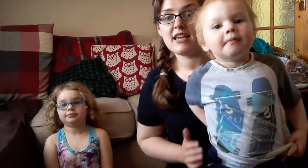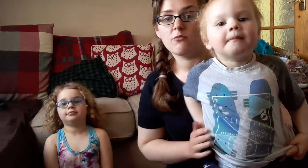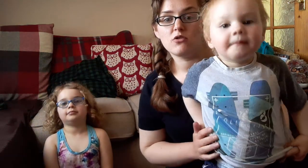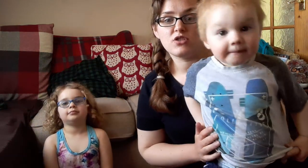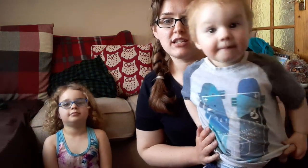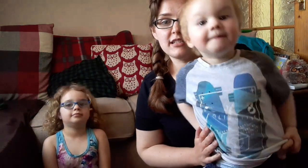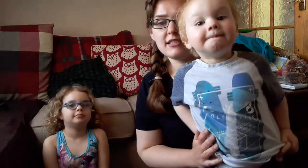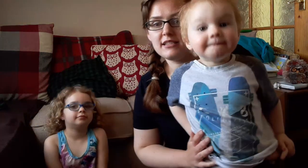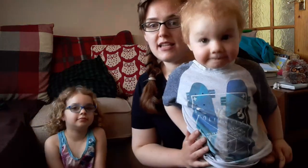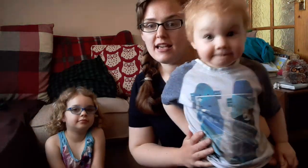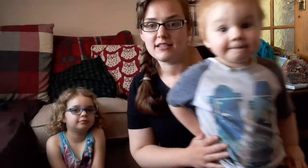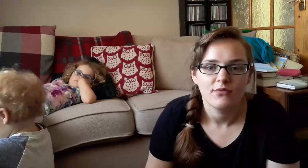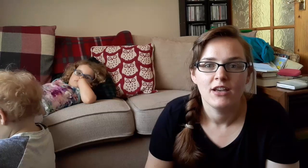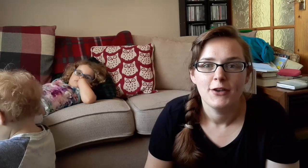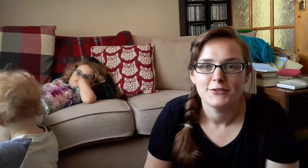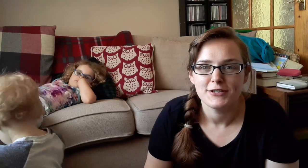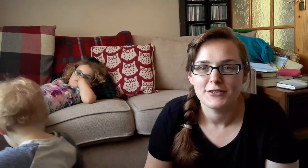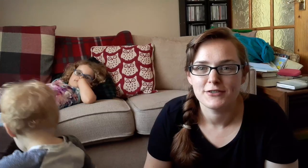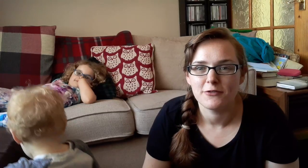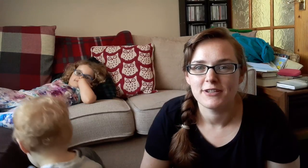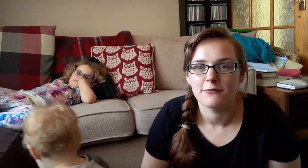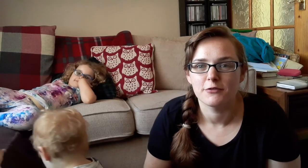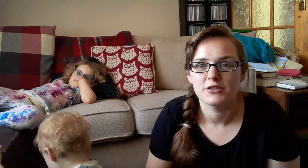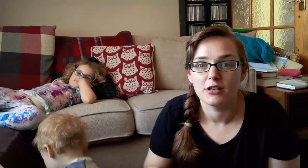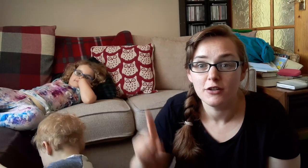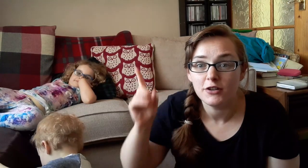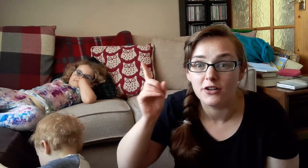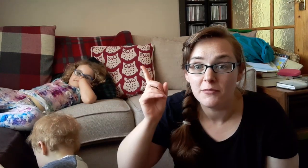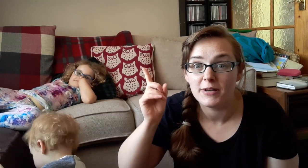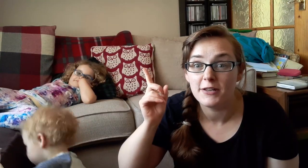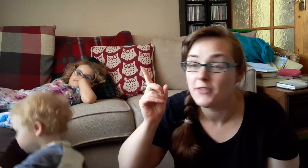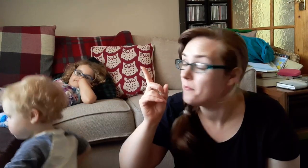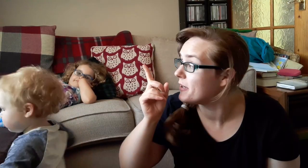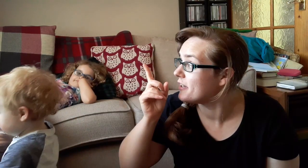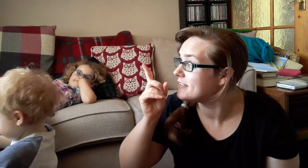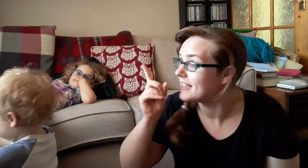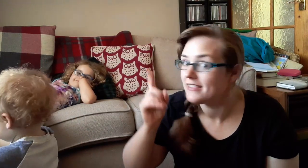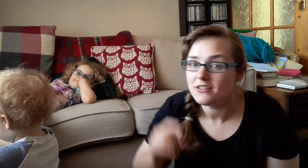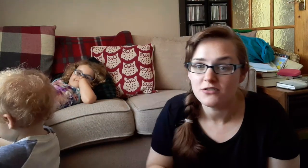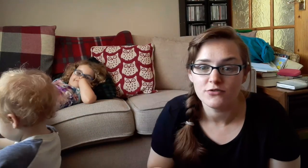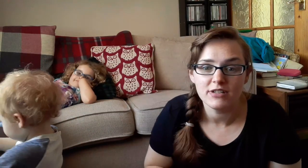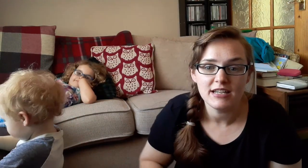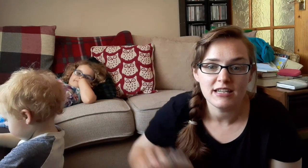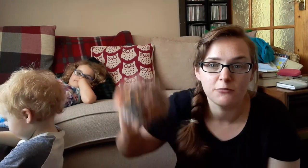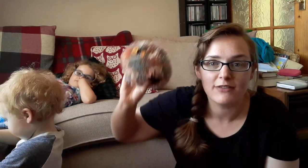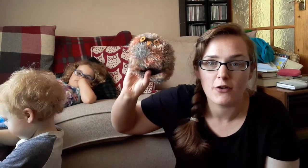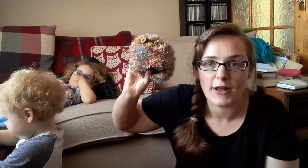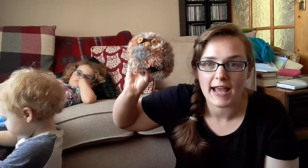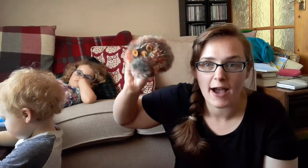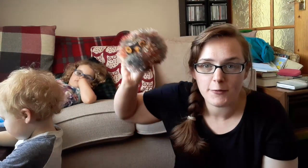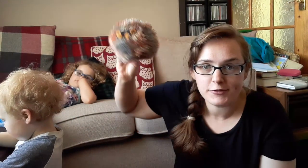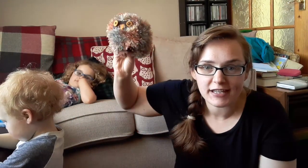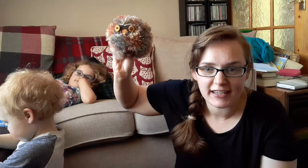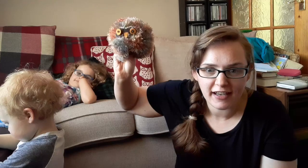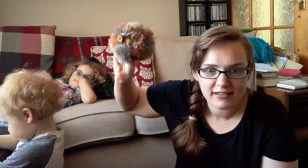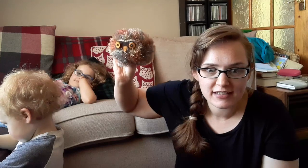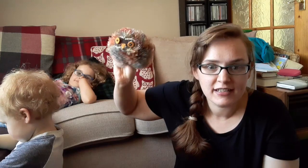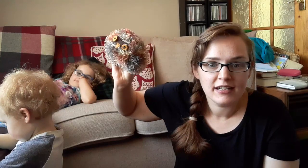what Jesus said. Jesus told everyone to look up at the bird in the tree. We've got an owl here.